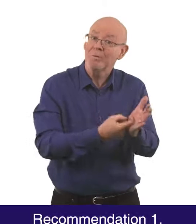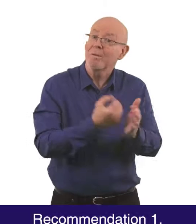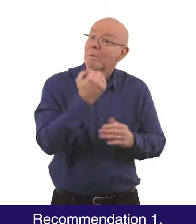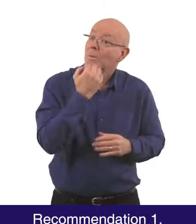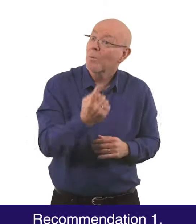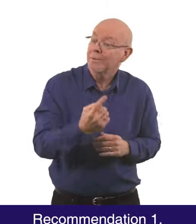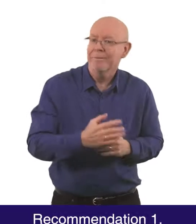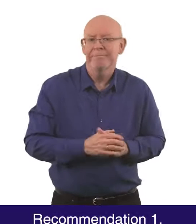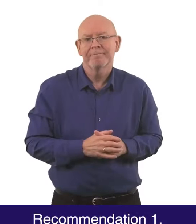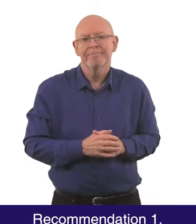Recommendation 1.